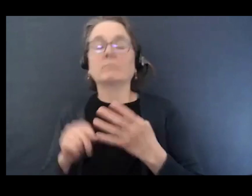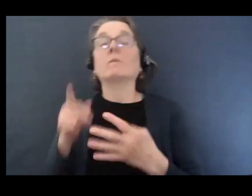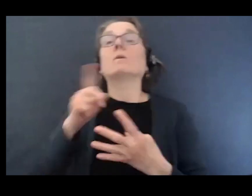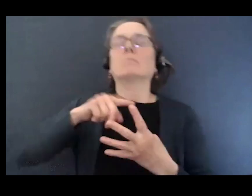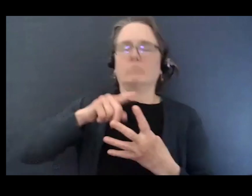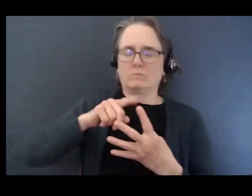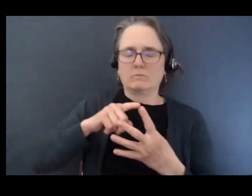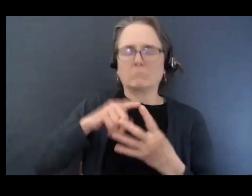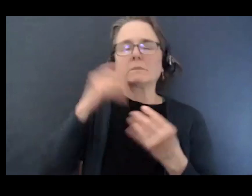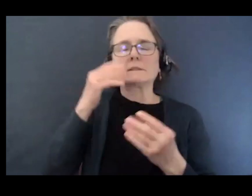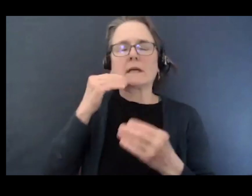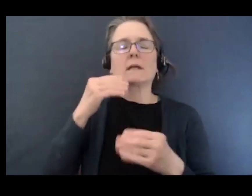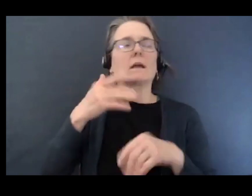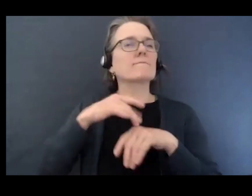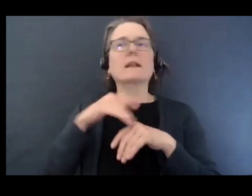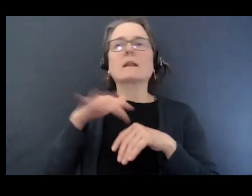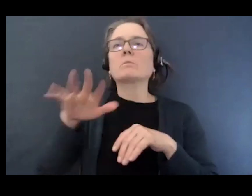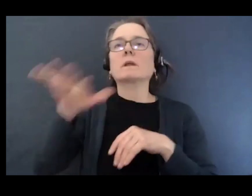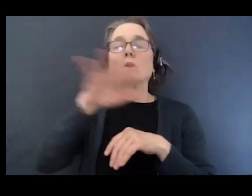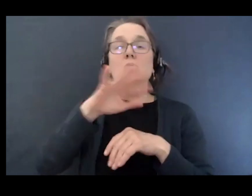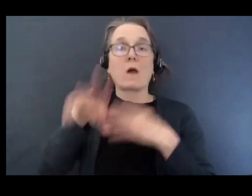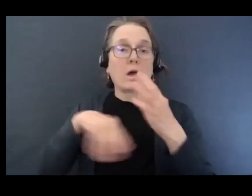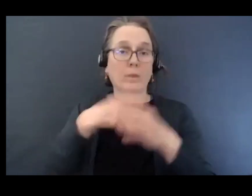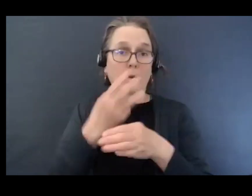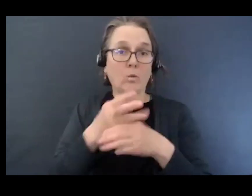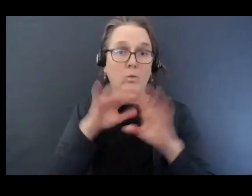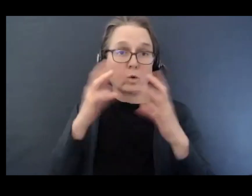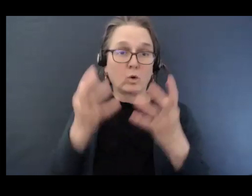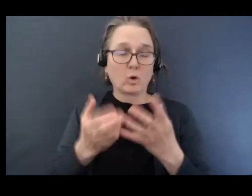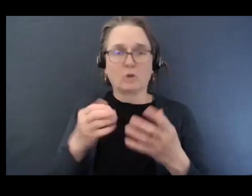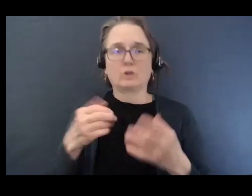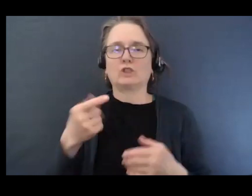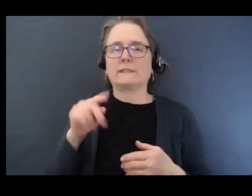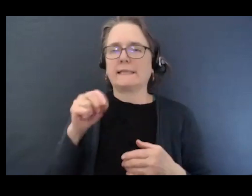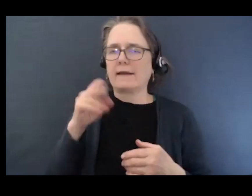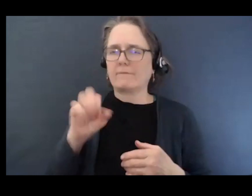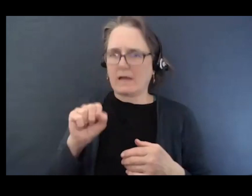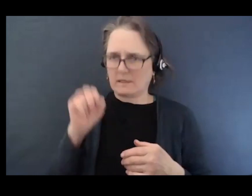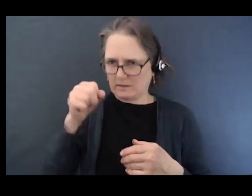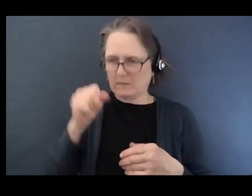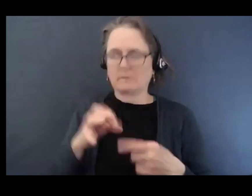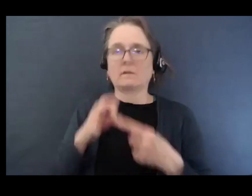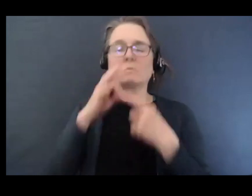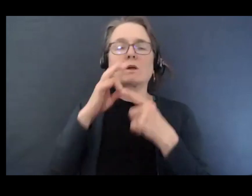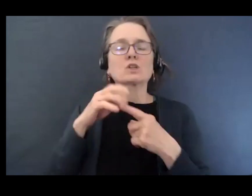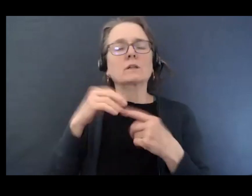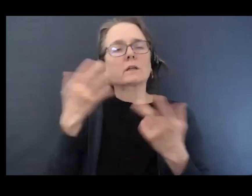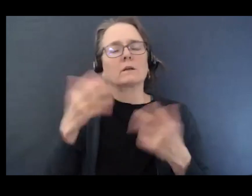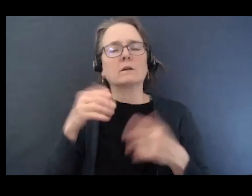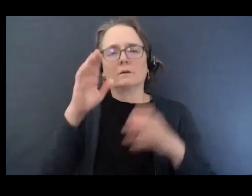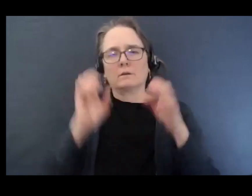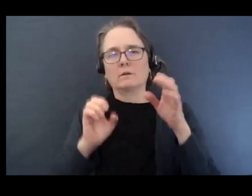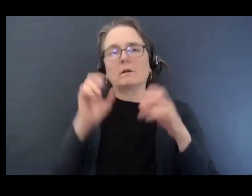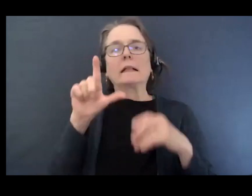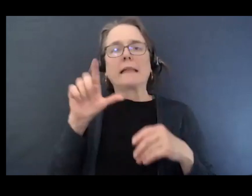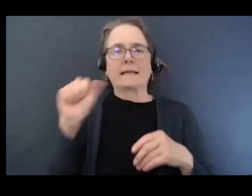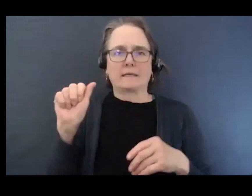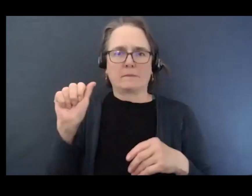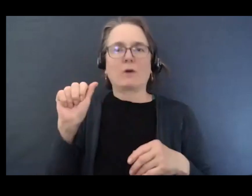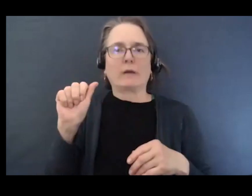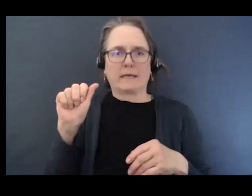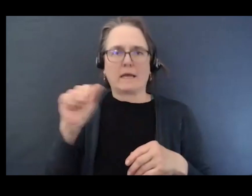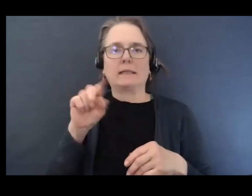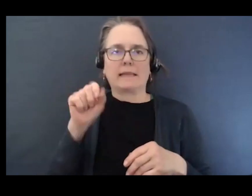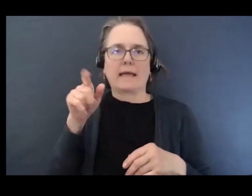around the world. GTFS is increasingly being published, especially in Latin America.